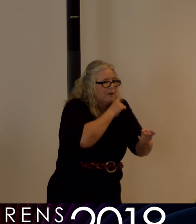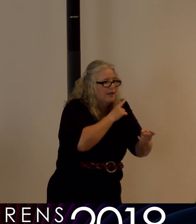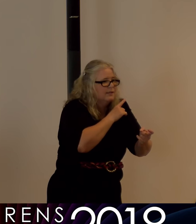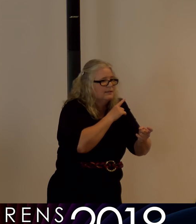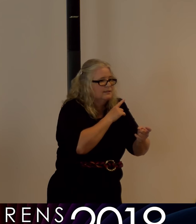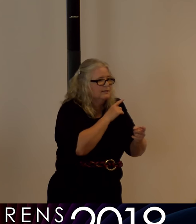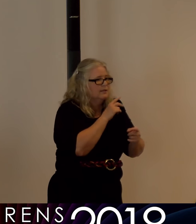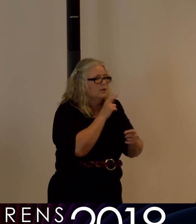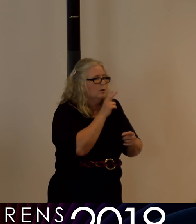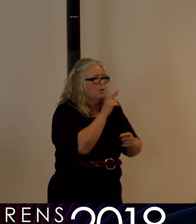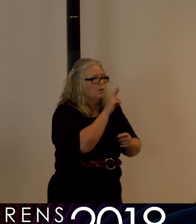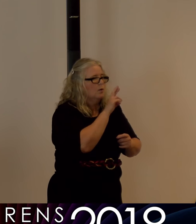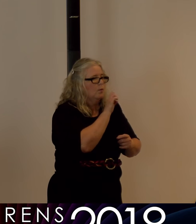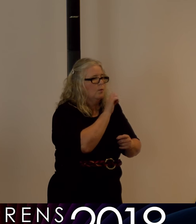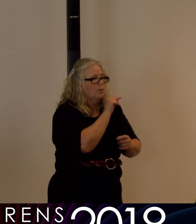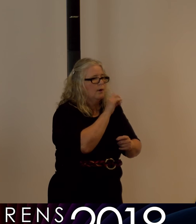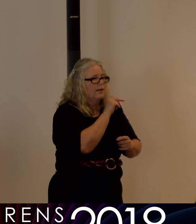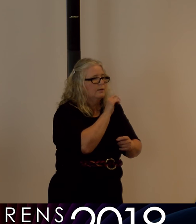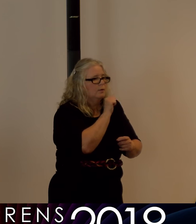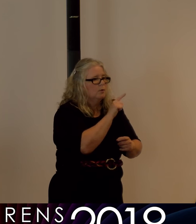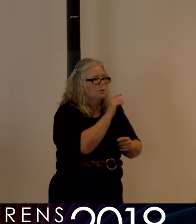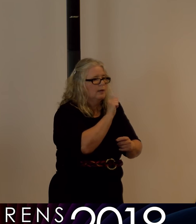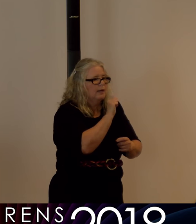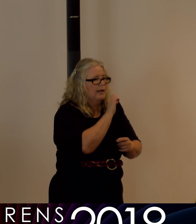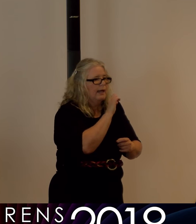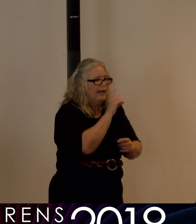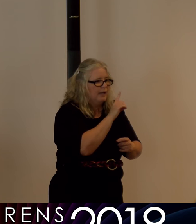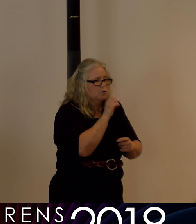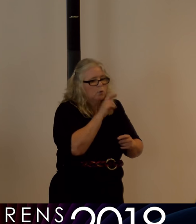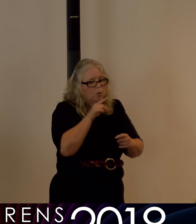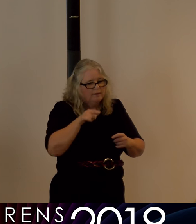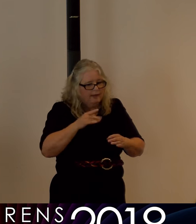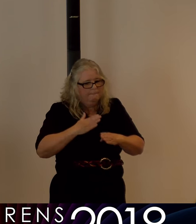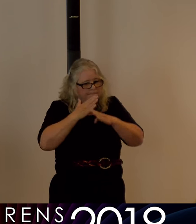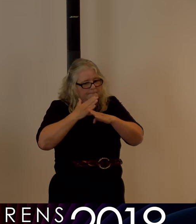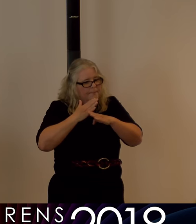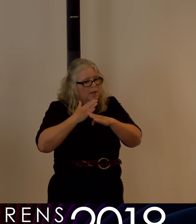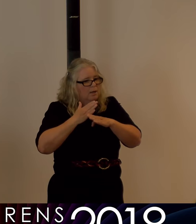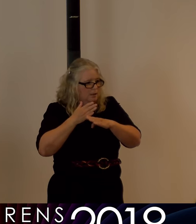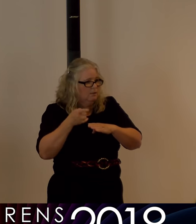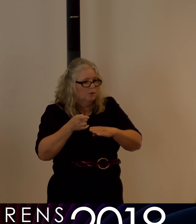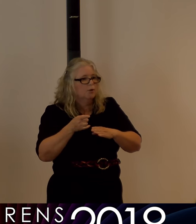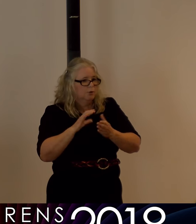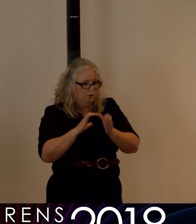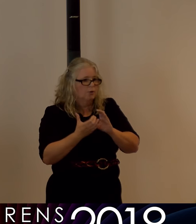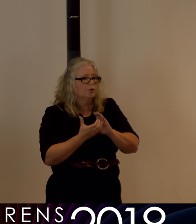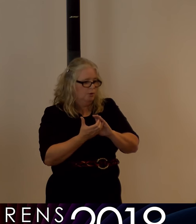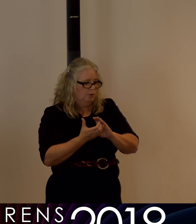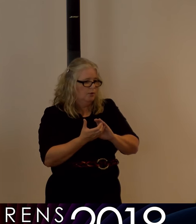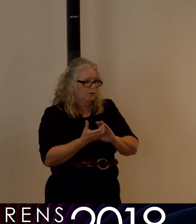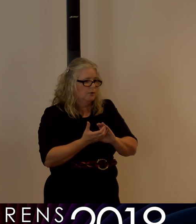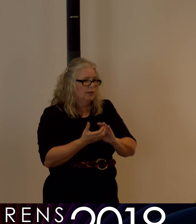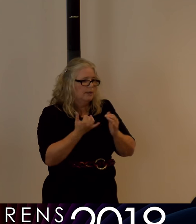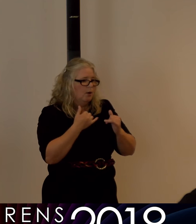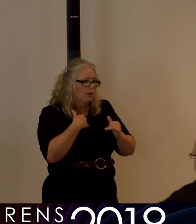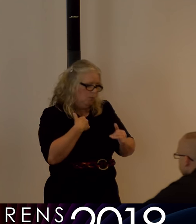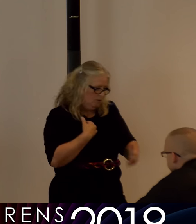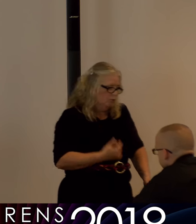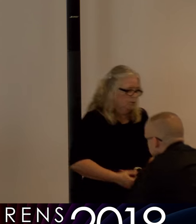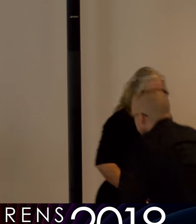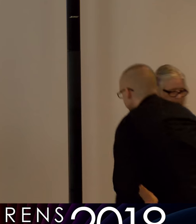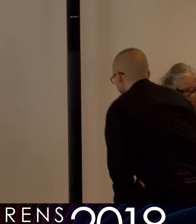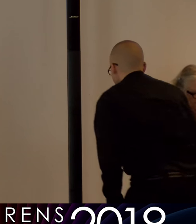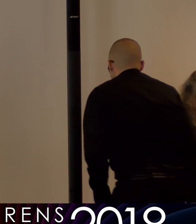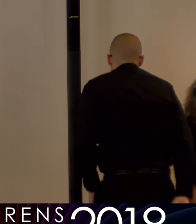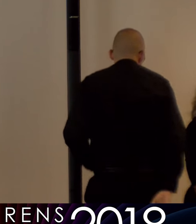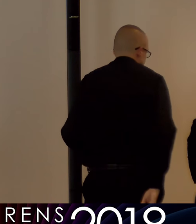inhibitor? Because we wanted to know which direction it might affect our mice in. Now, I'm just going to take you through this slide,